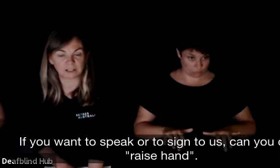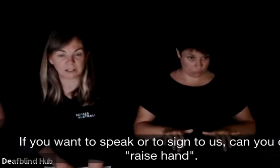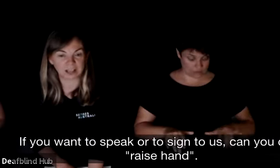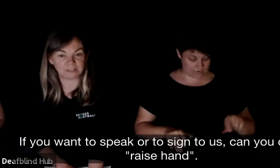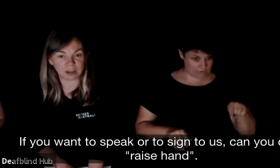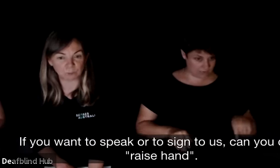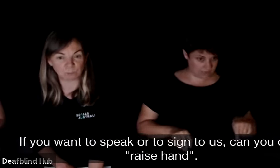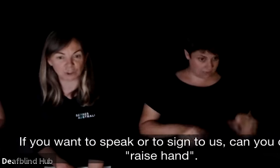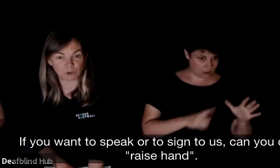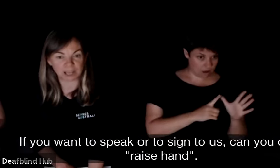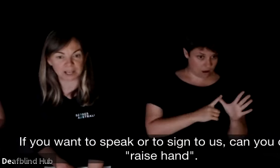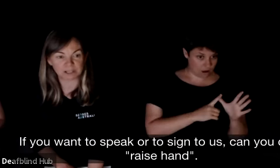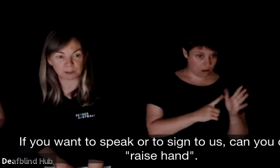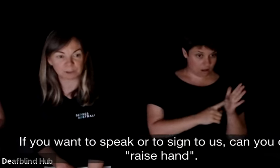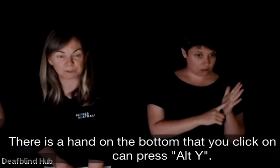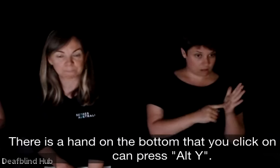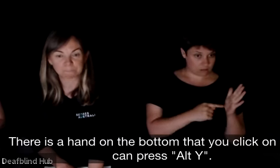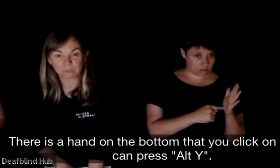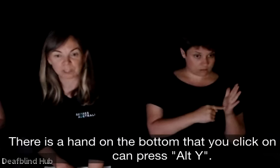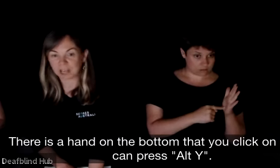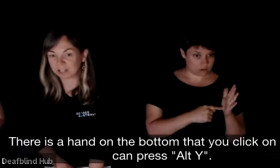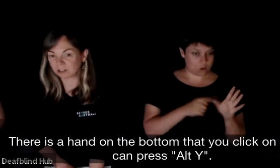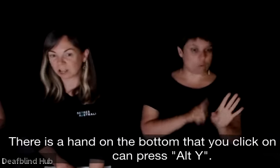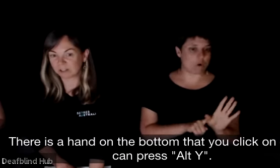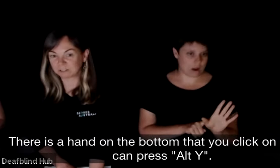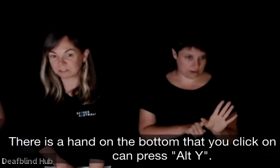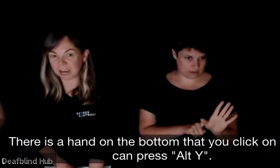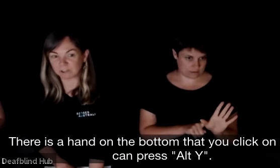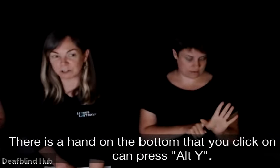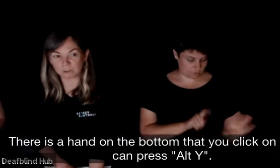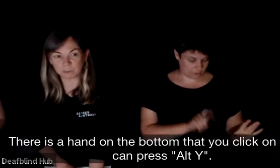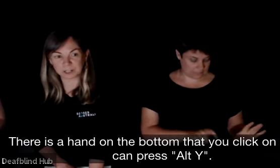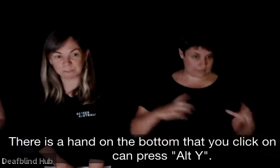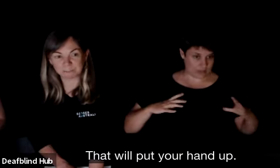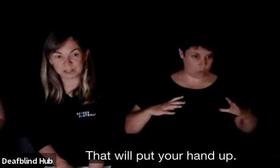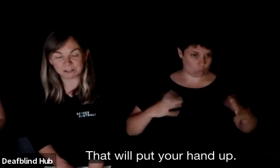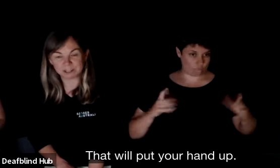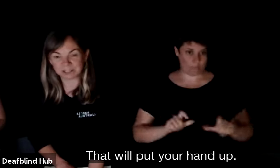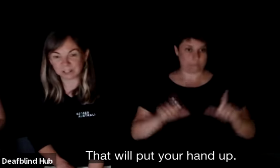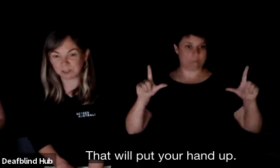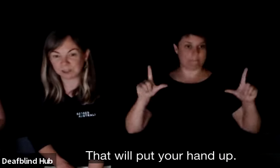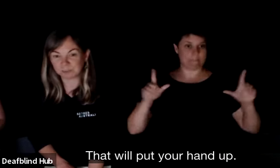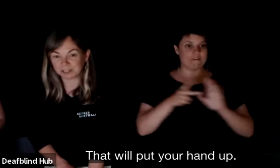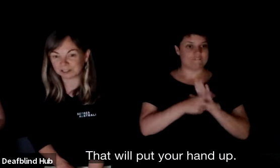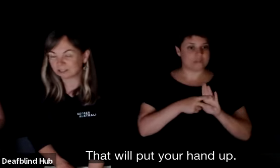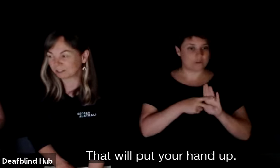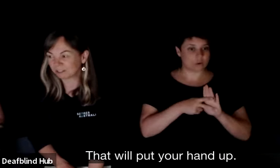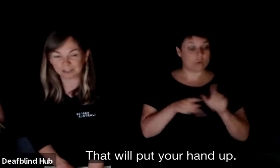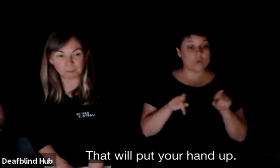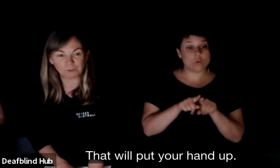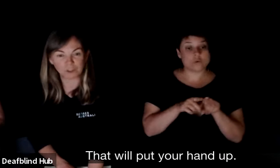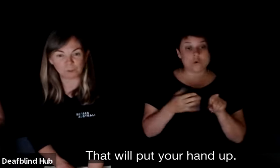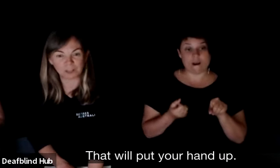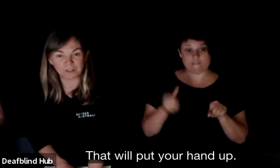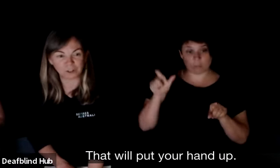A-L-T-Y, and that will put your hand up. And I have Karen Wickham here with me.